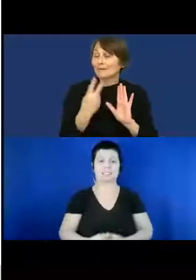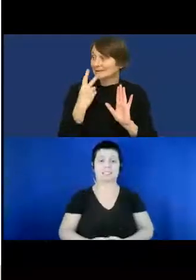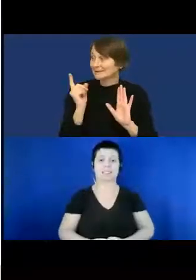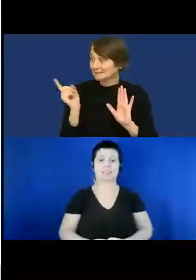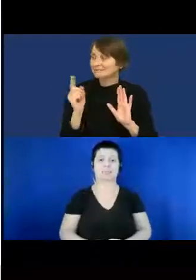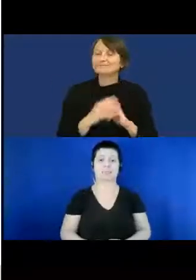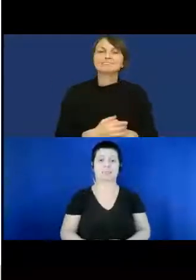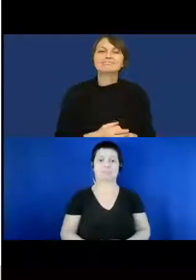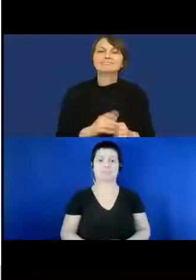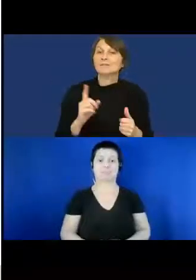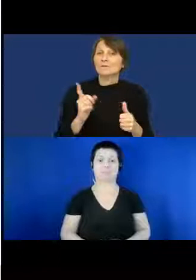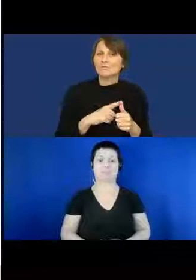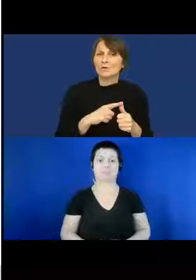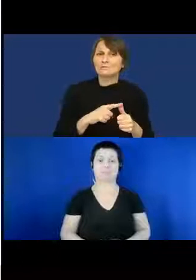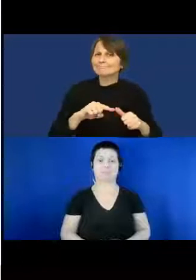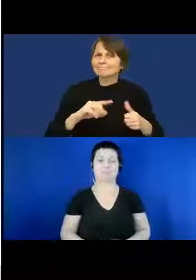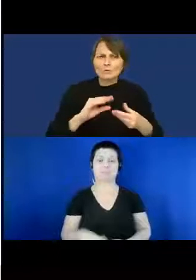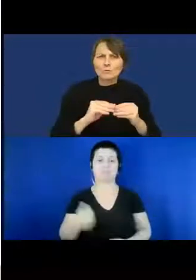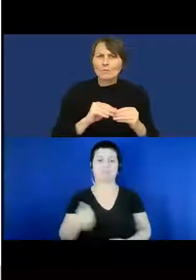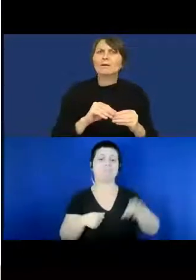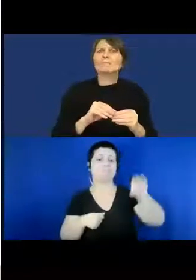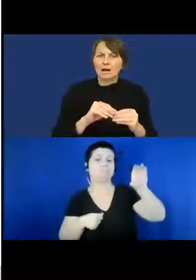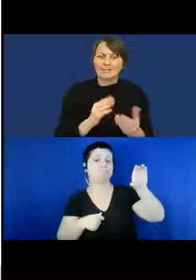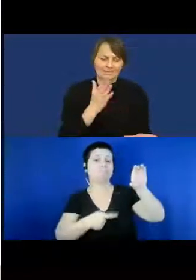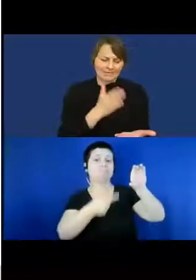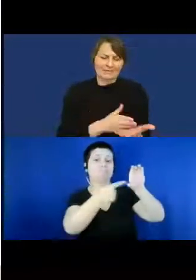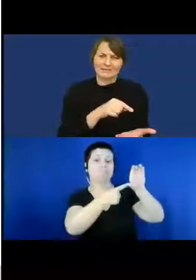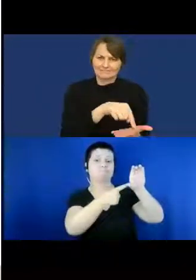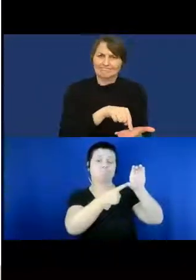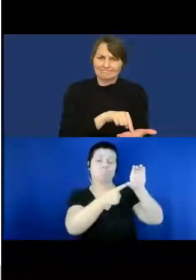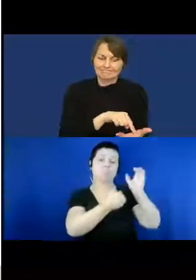issue, generating design ideas, and sharing